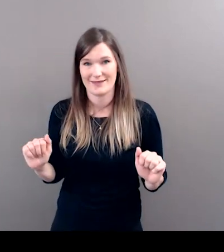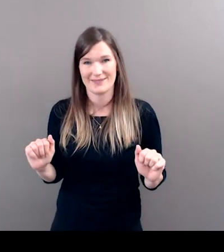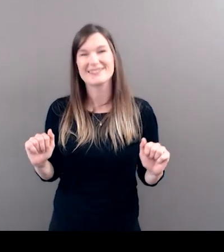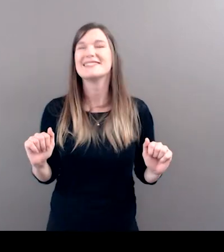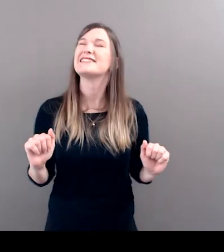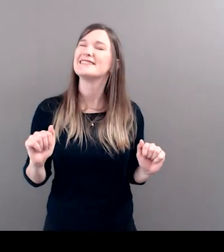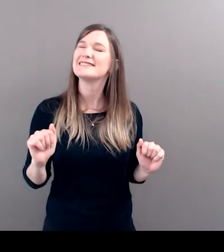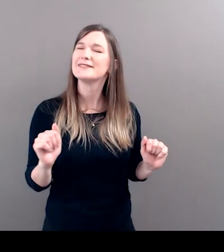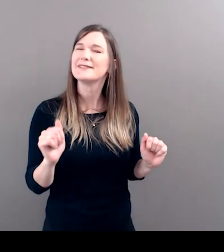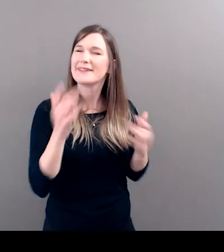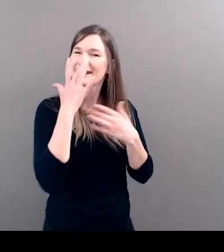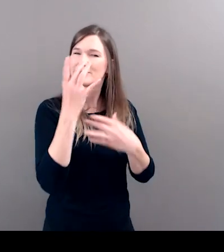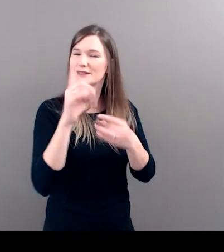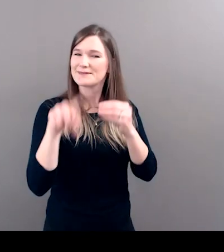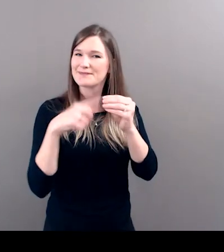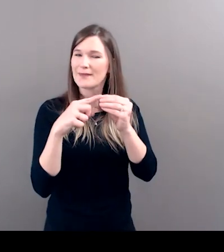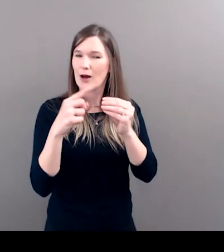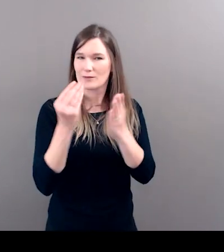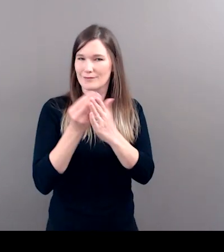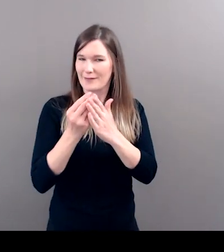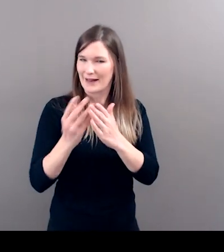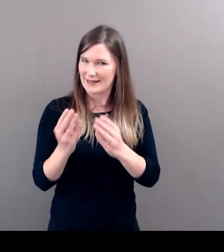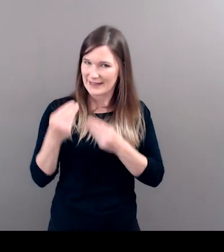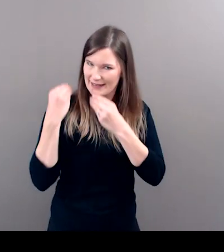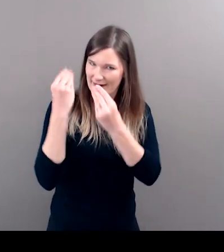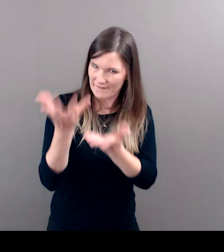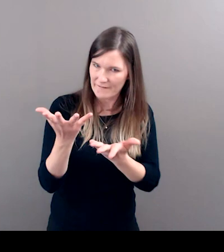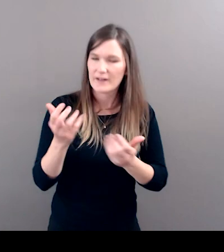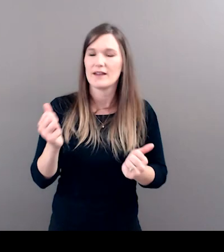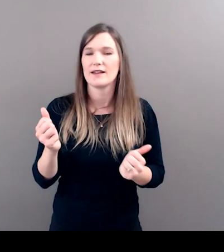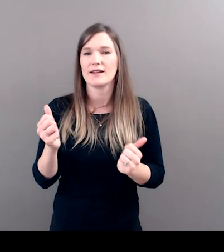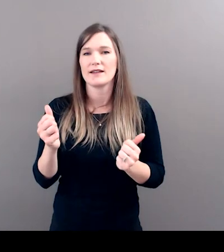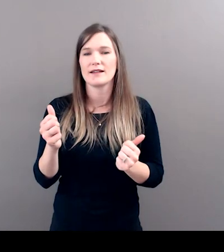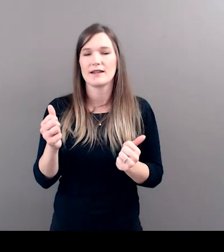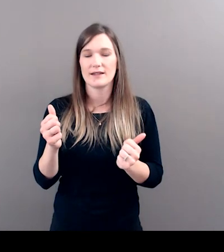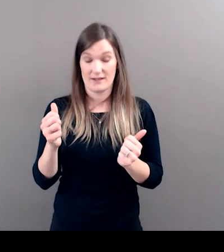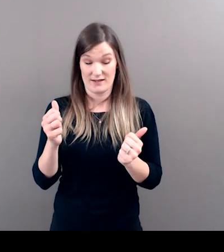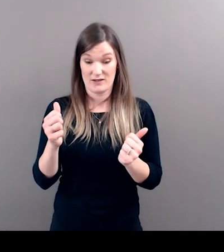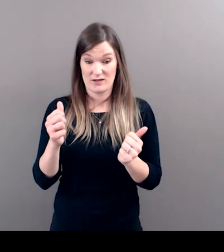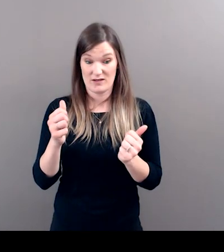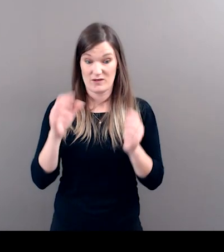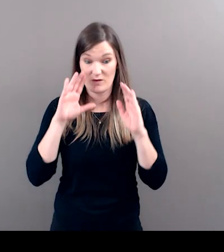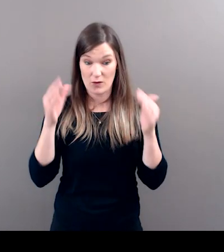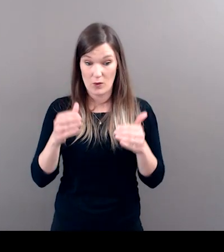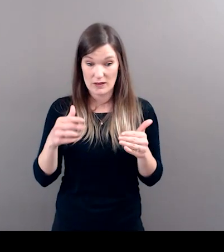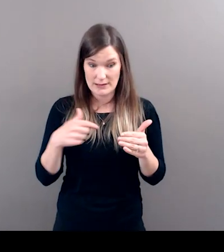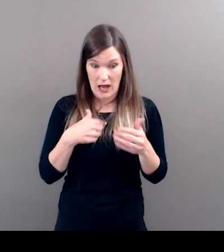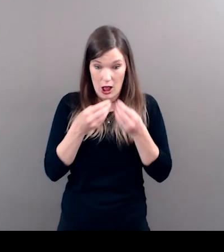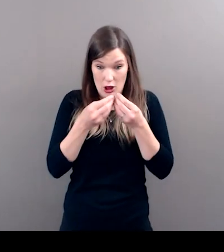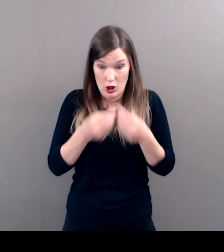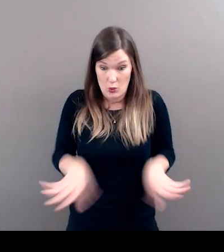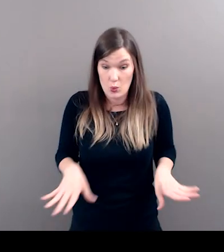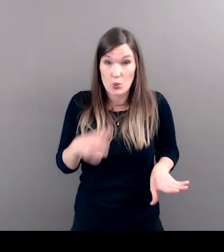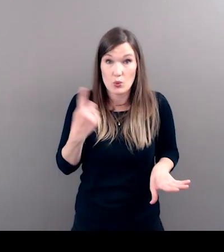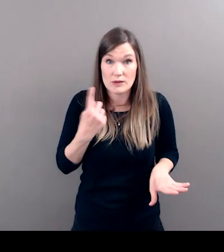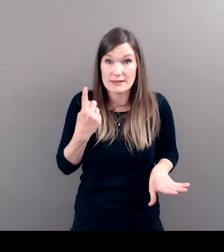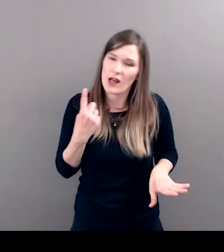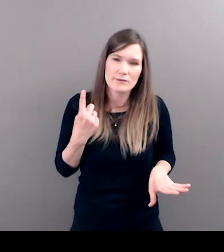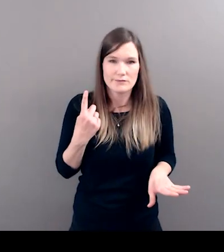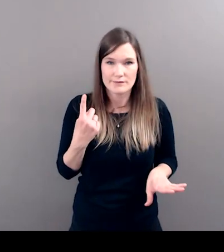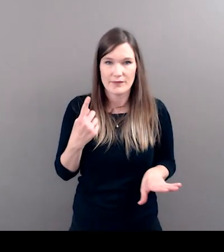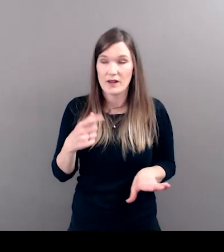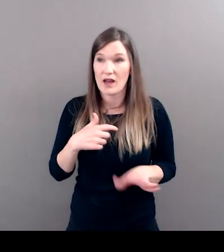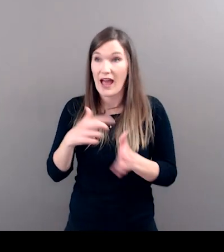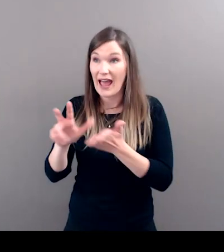that when you give, it's not about you losing something. It's not also about you investing in